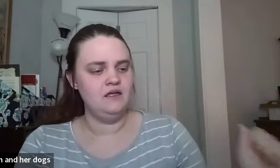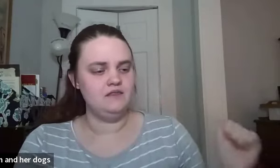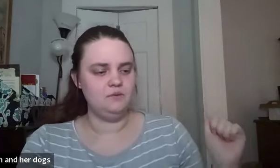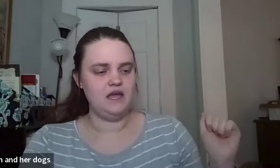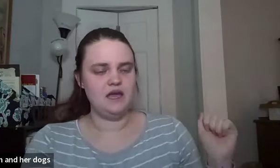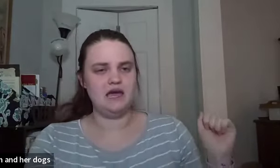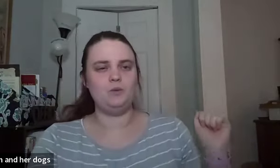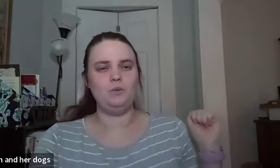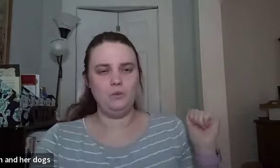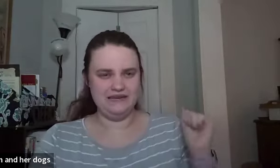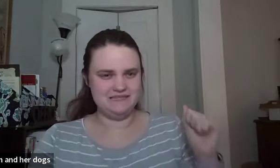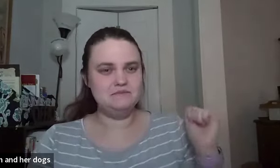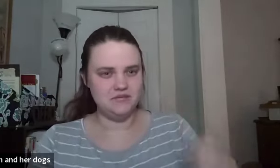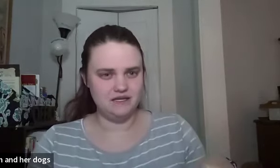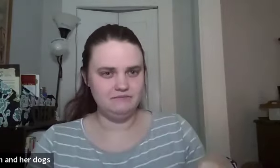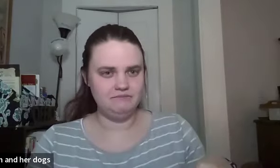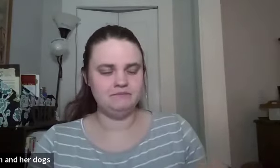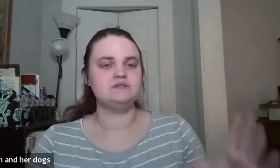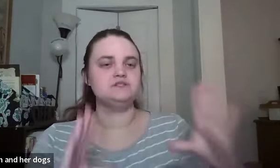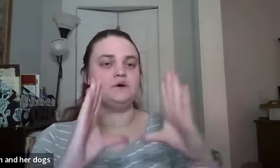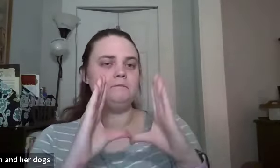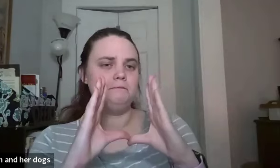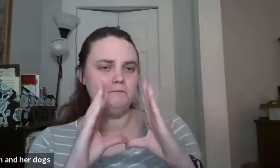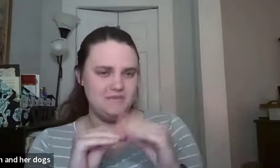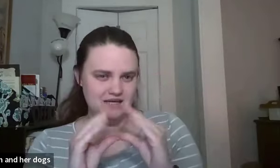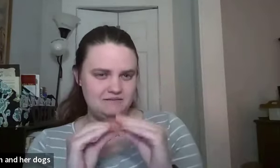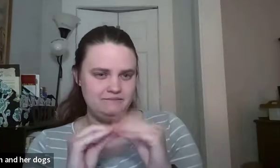Then we had, when is the meeting? So meeting,